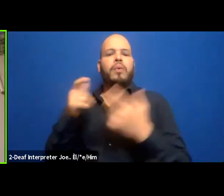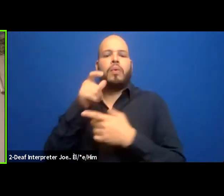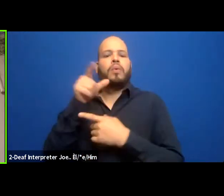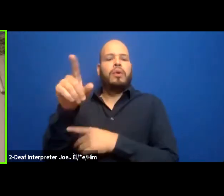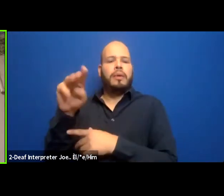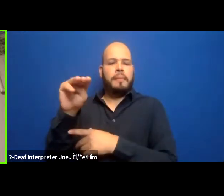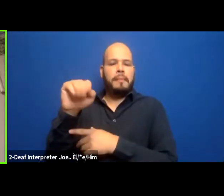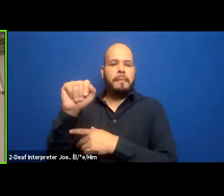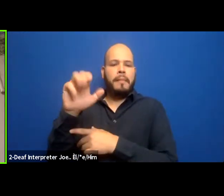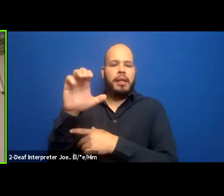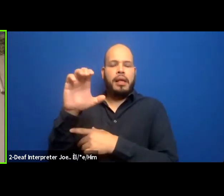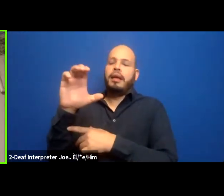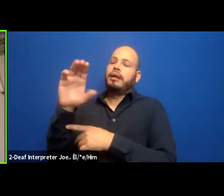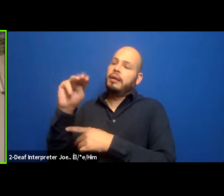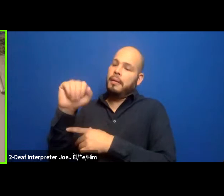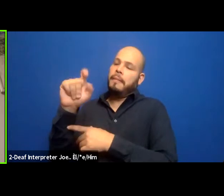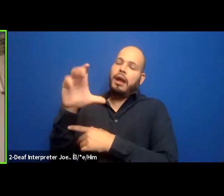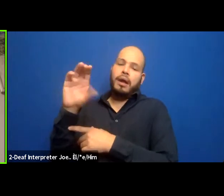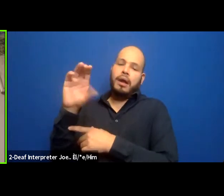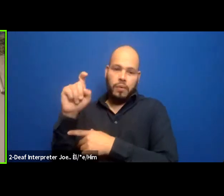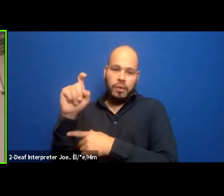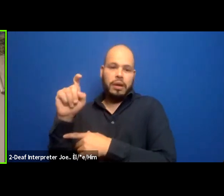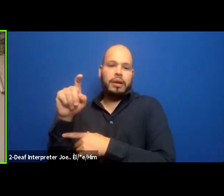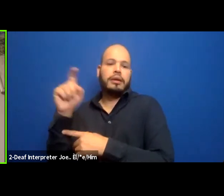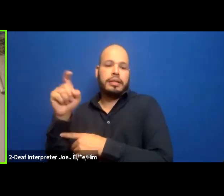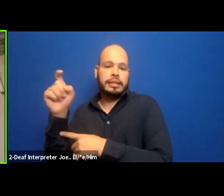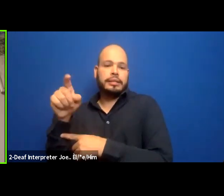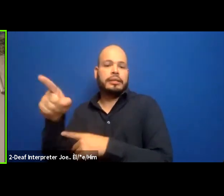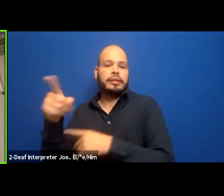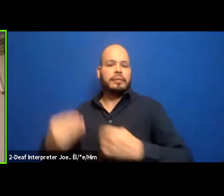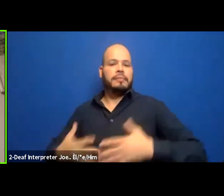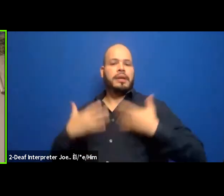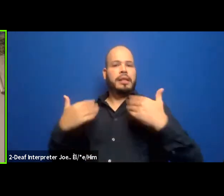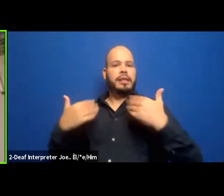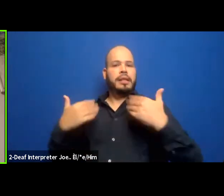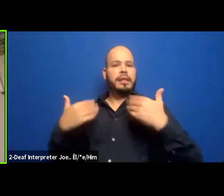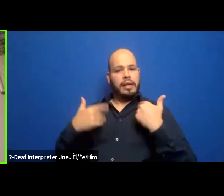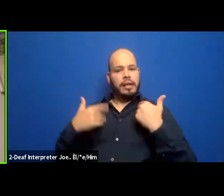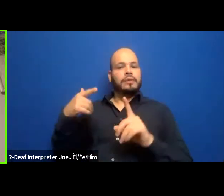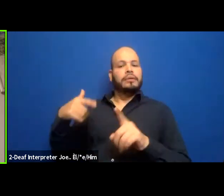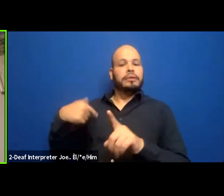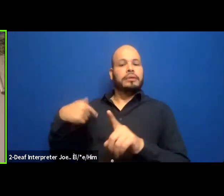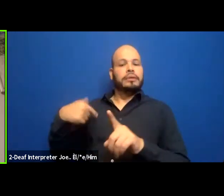by the Greensboro Four, because we understand that